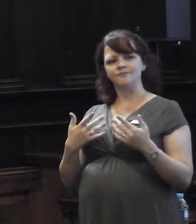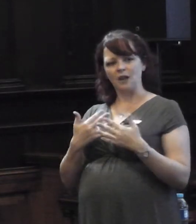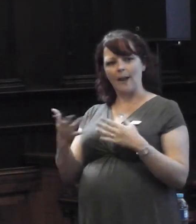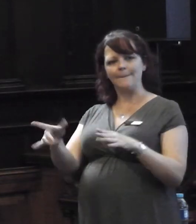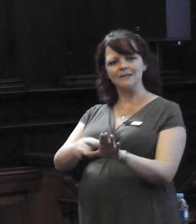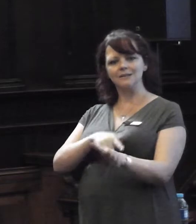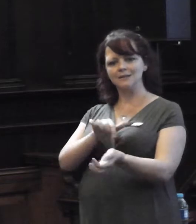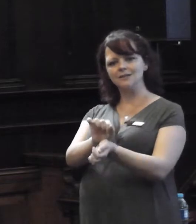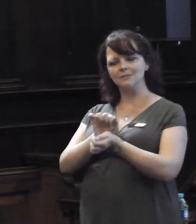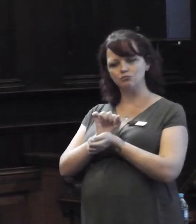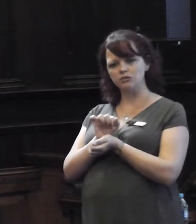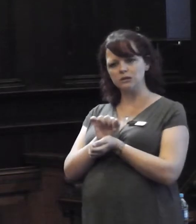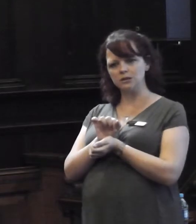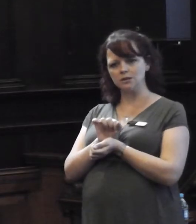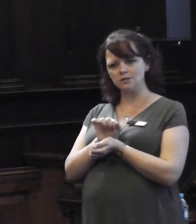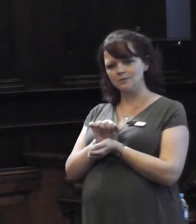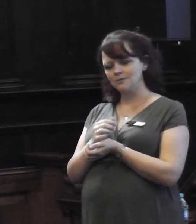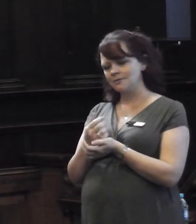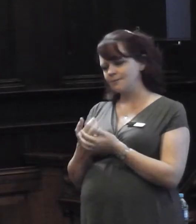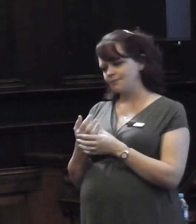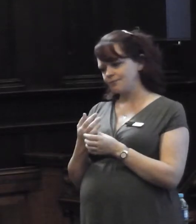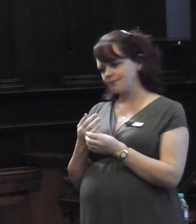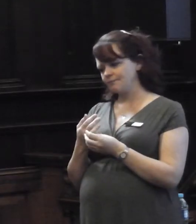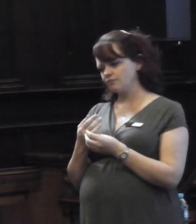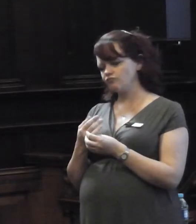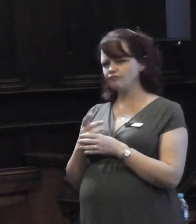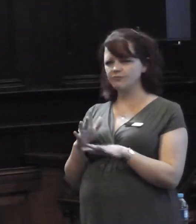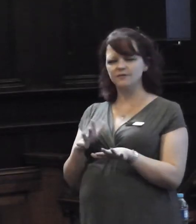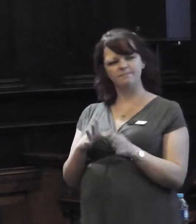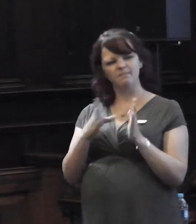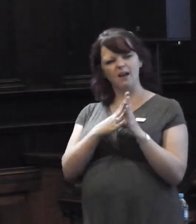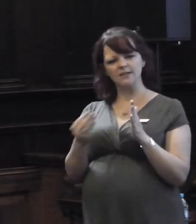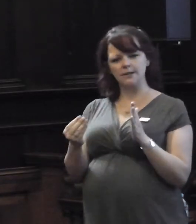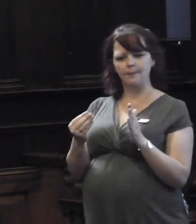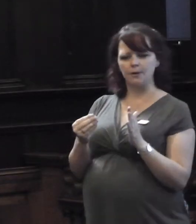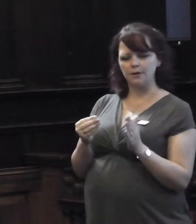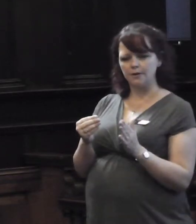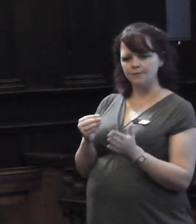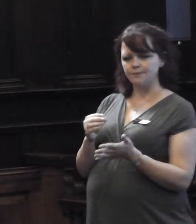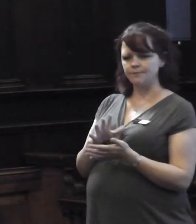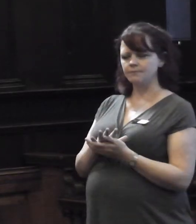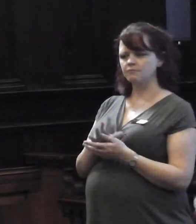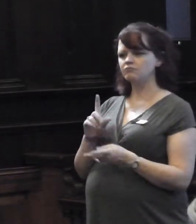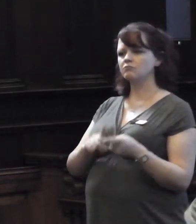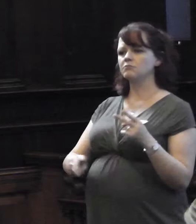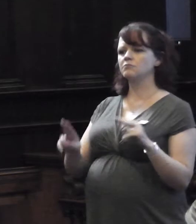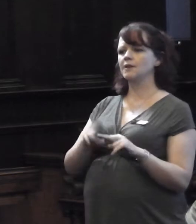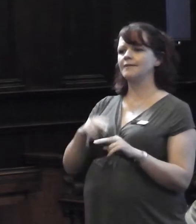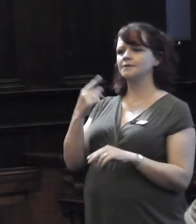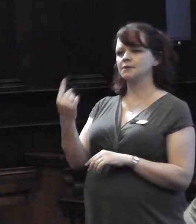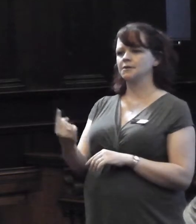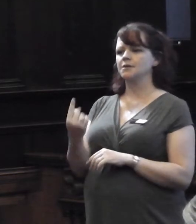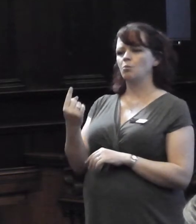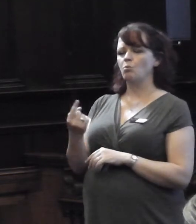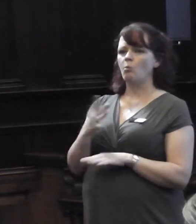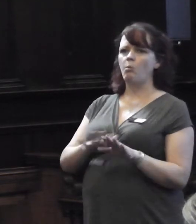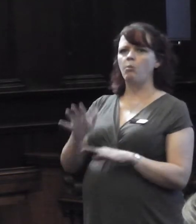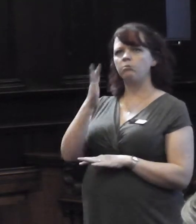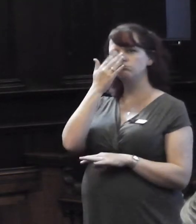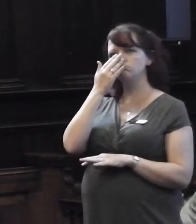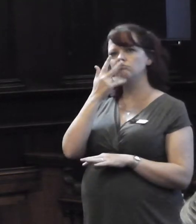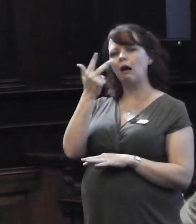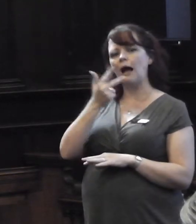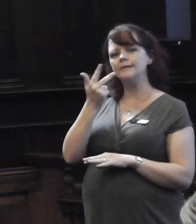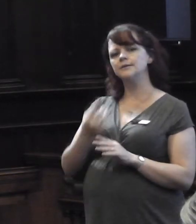for the sentence of imprisonment. Let me give you an example. If an offender aged